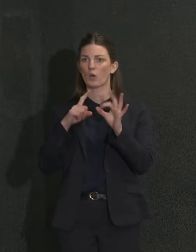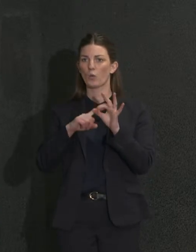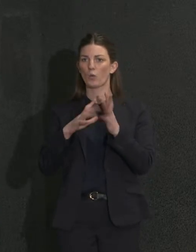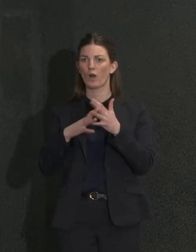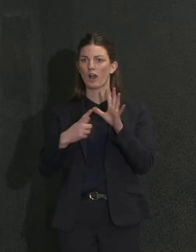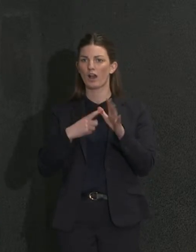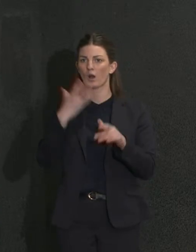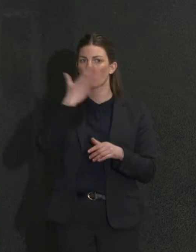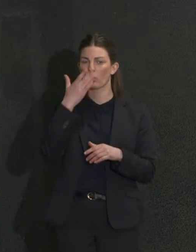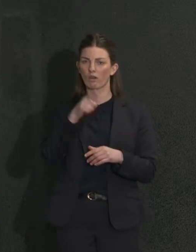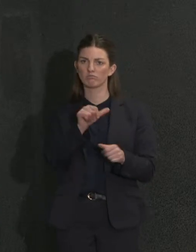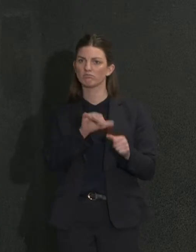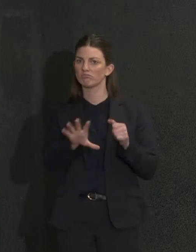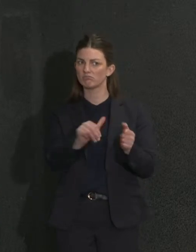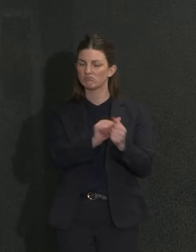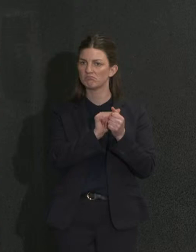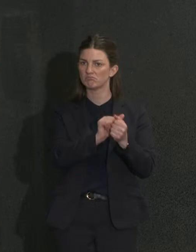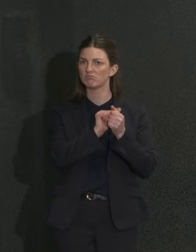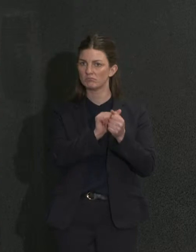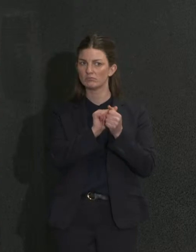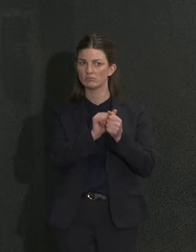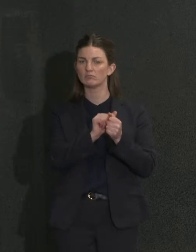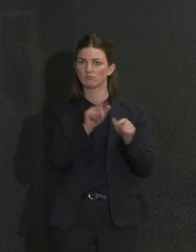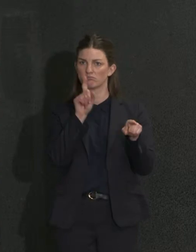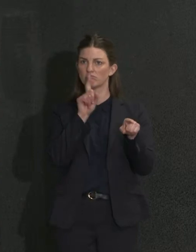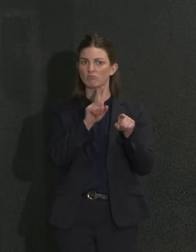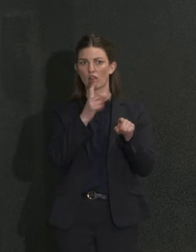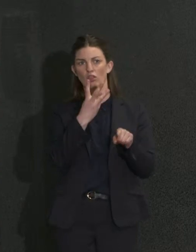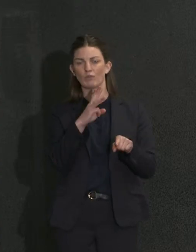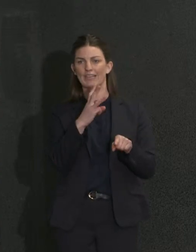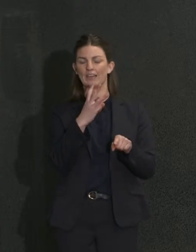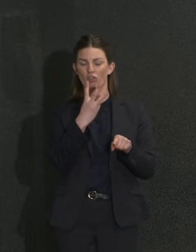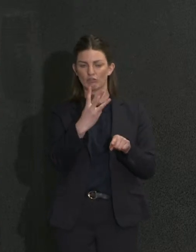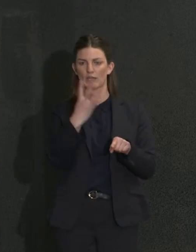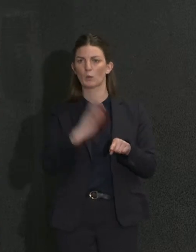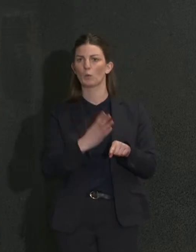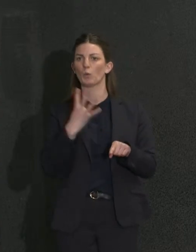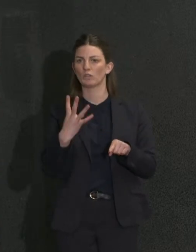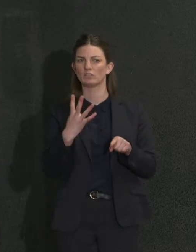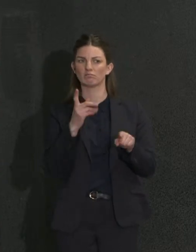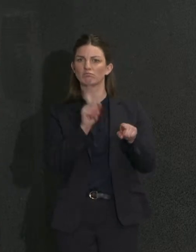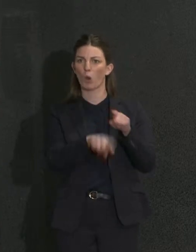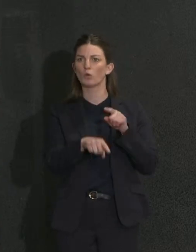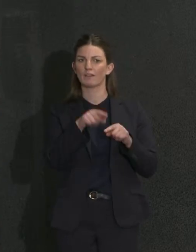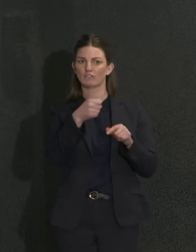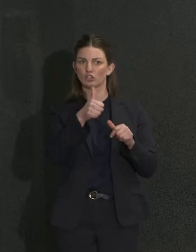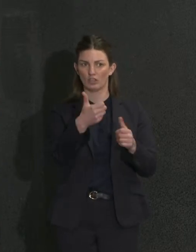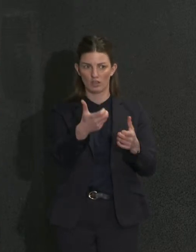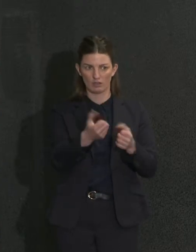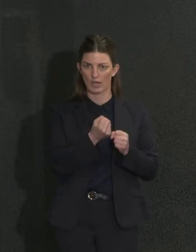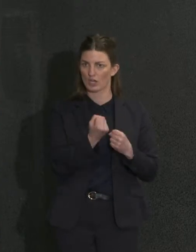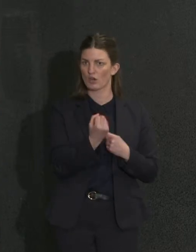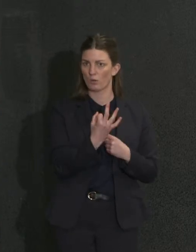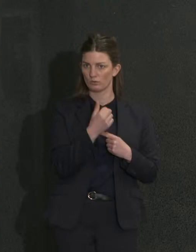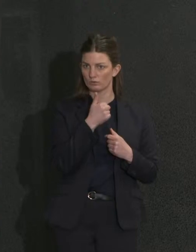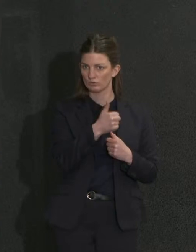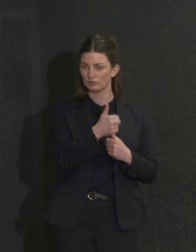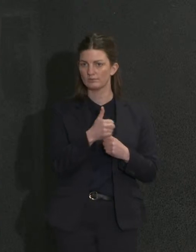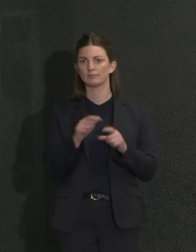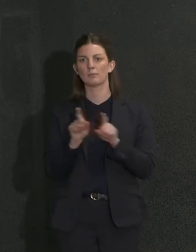contacts there, 3/4 of them have now returned a negative test result. Similarly, at the Newport Footy Club,